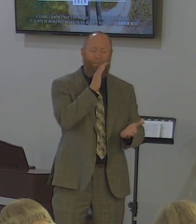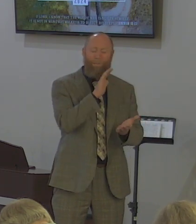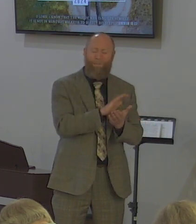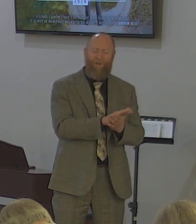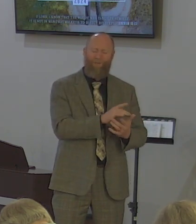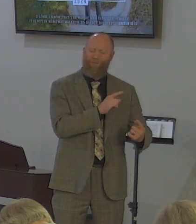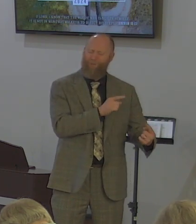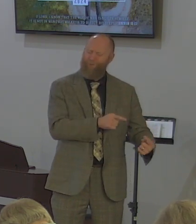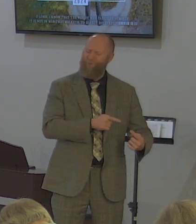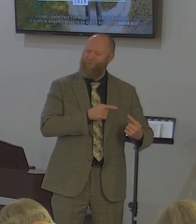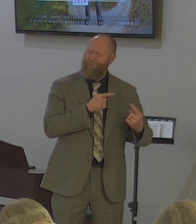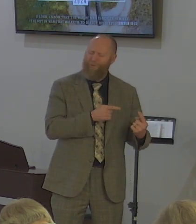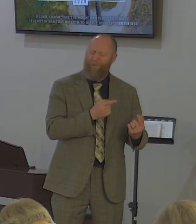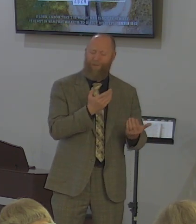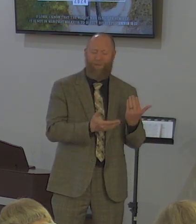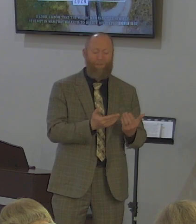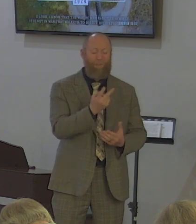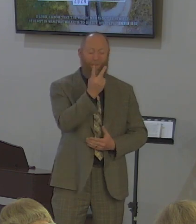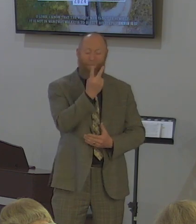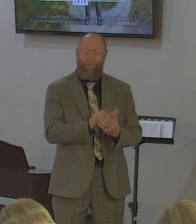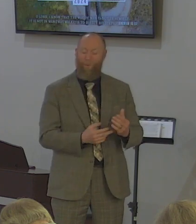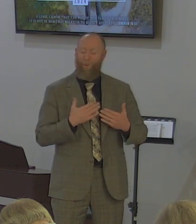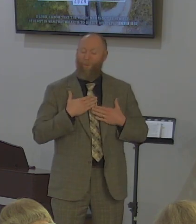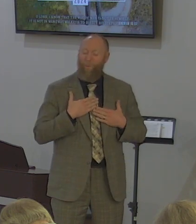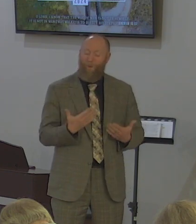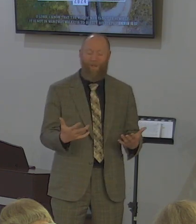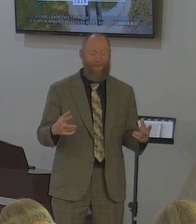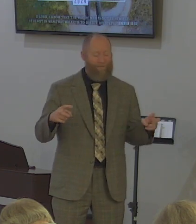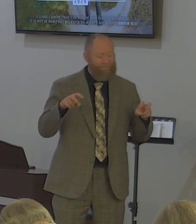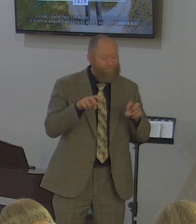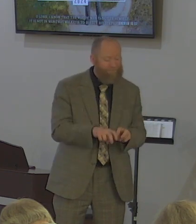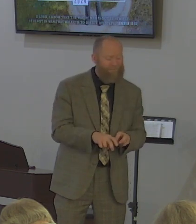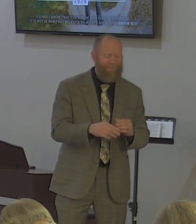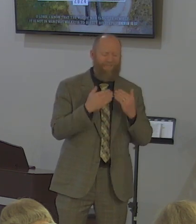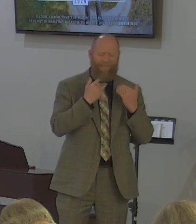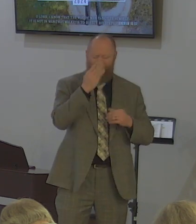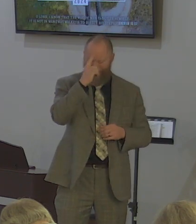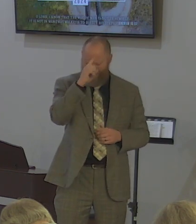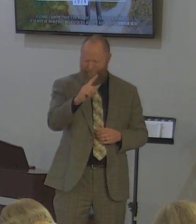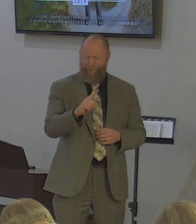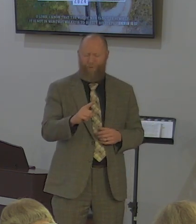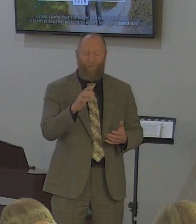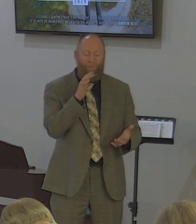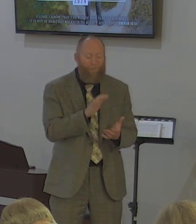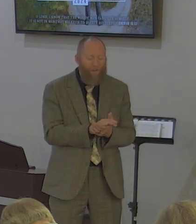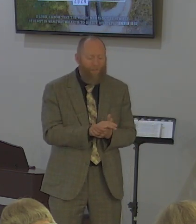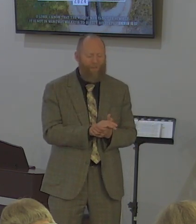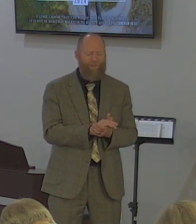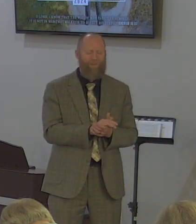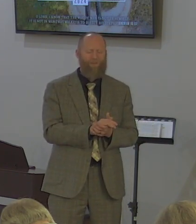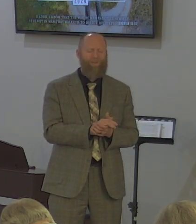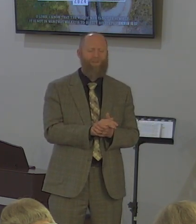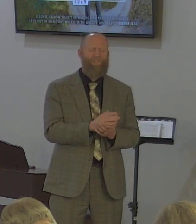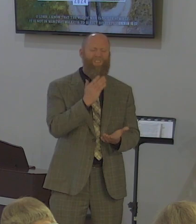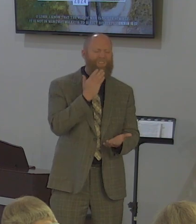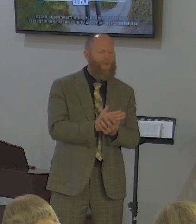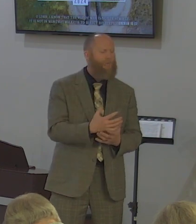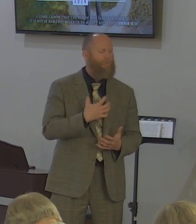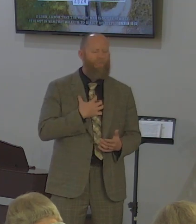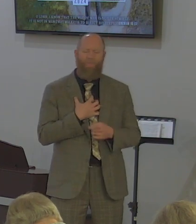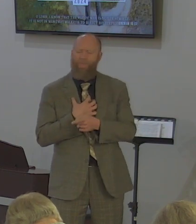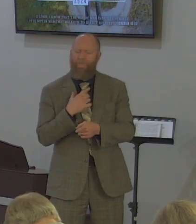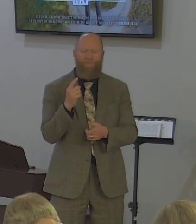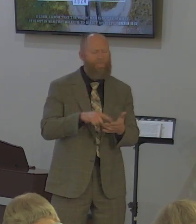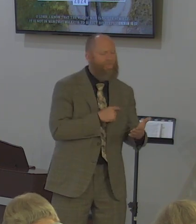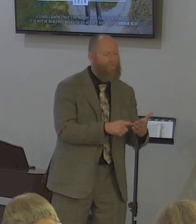and the wife would get on their knees and thank God for their wife or thank God for their husband. Instead of looking at everything that they think they're not, that they